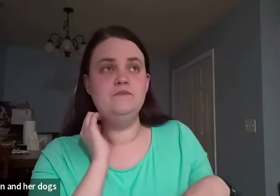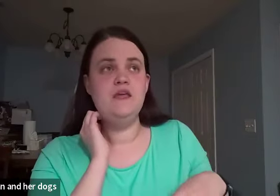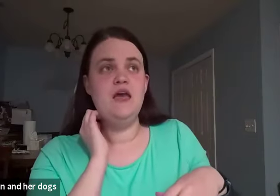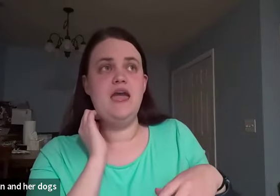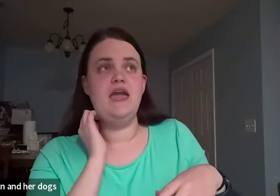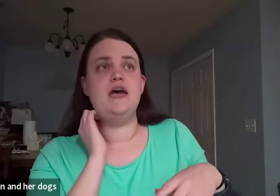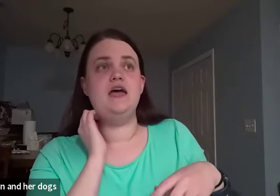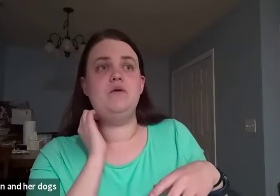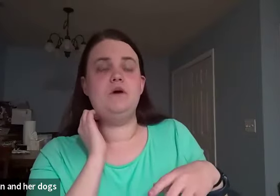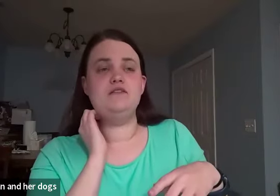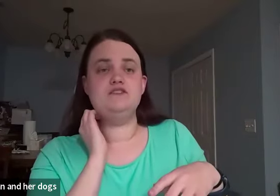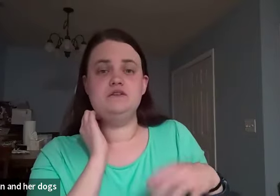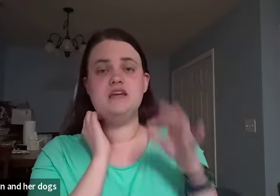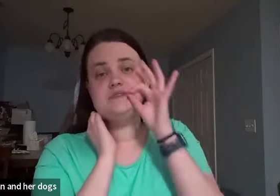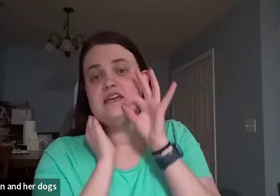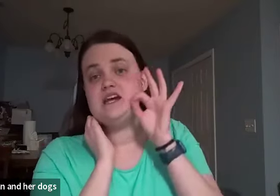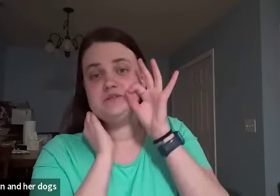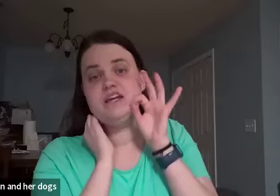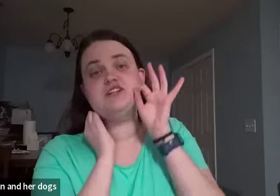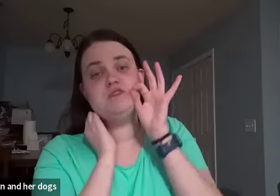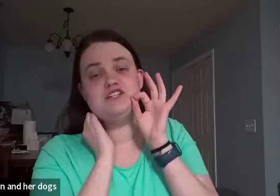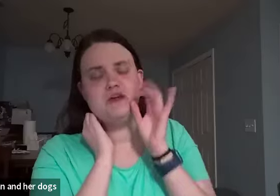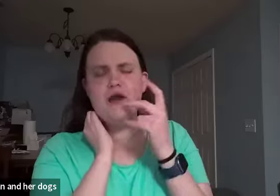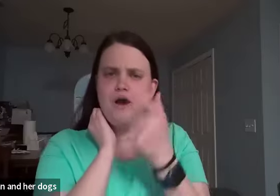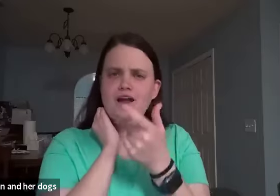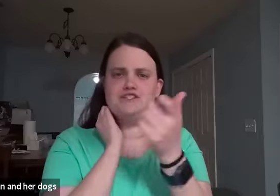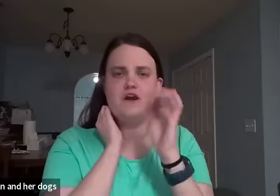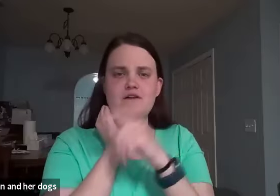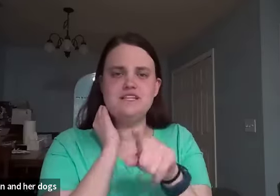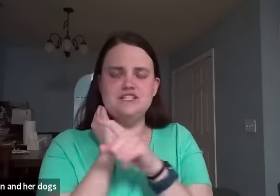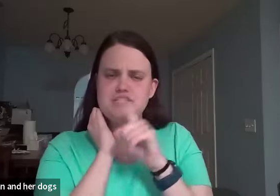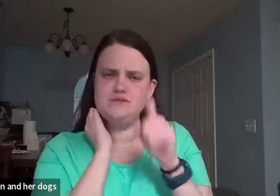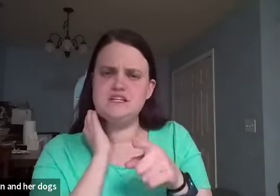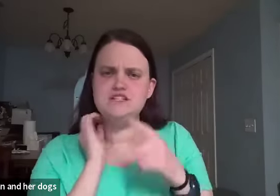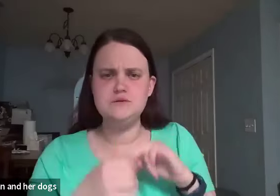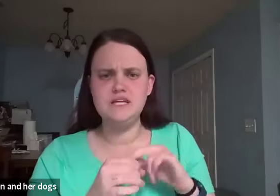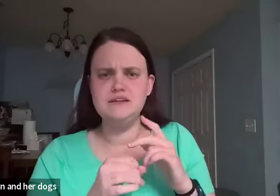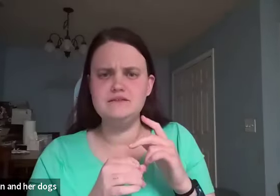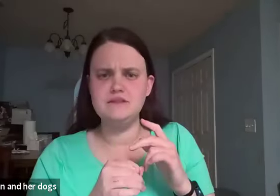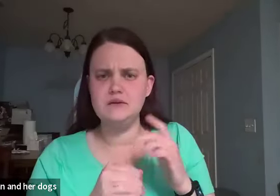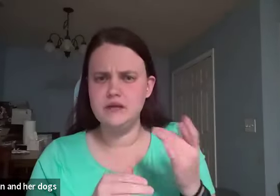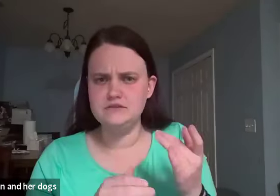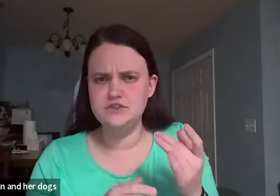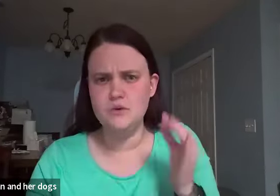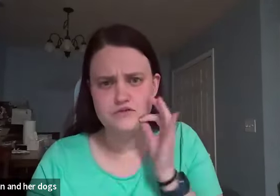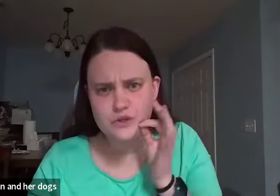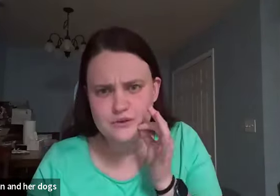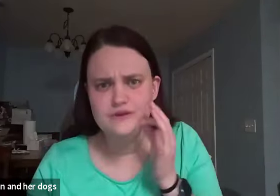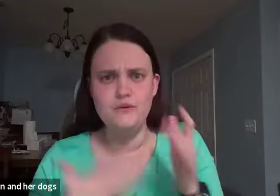school, and one of the students kept saying ketchup, ketchup, ketchup. And I watched the conversation, and she was like, do you mean like, wait, do you want fruit? You